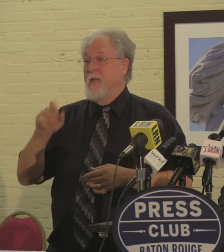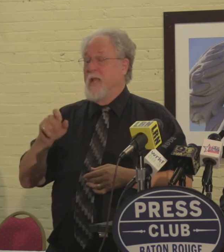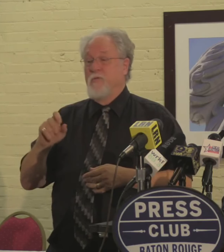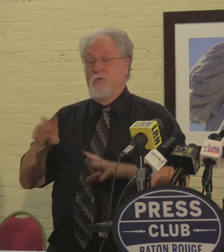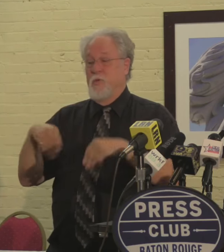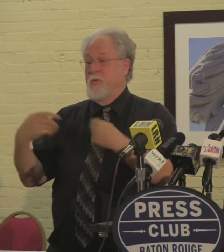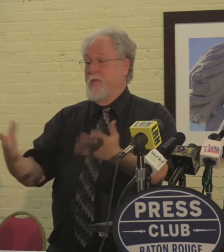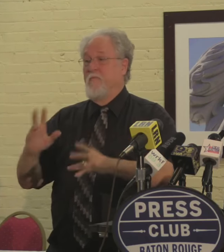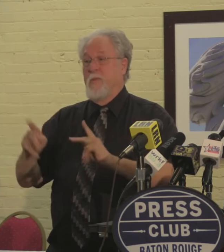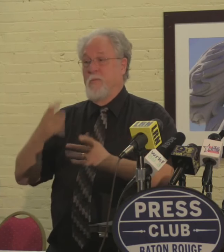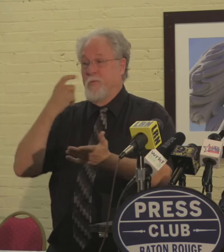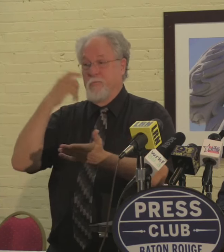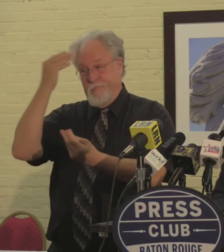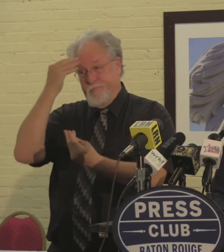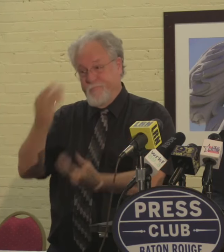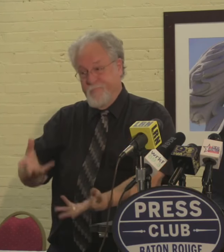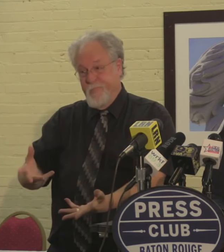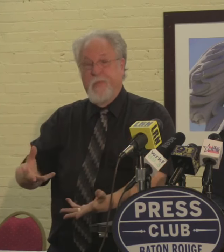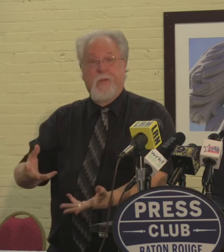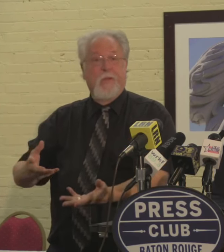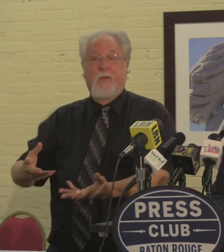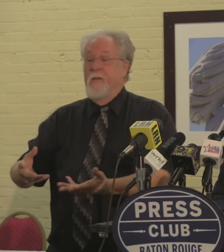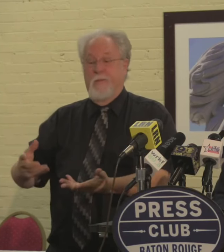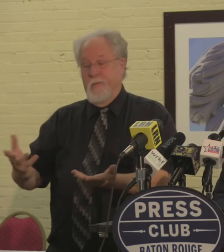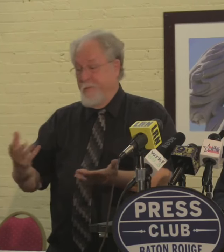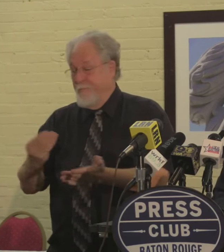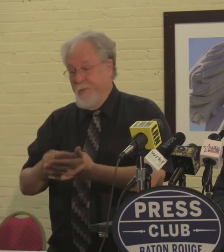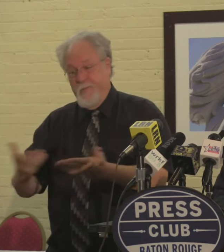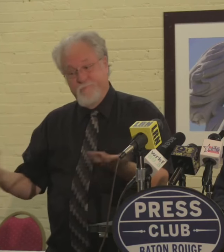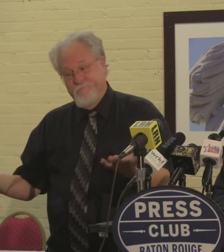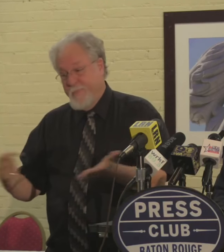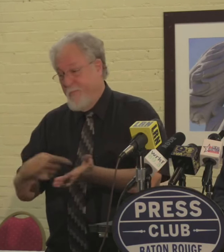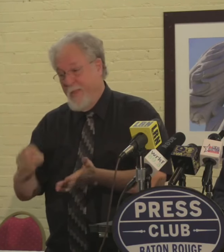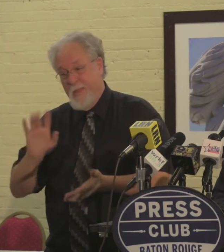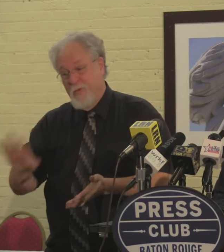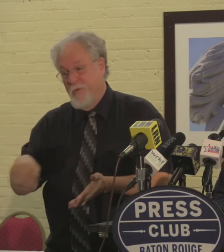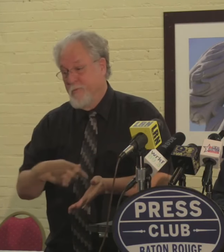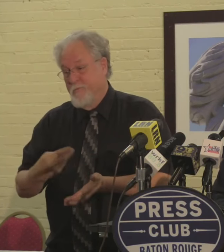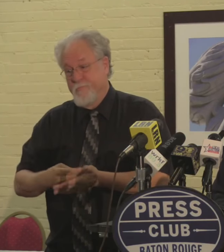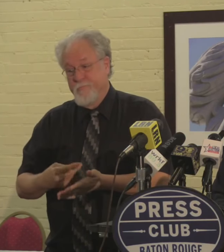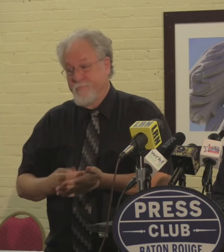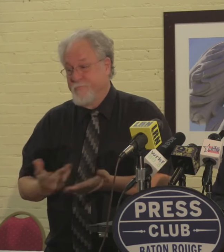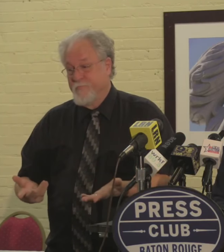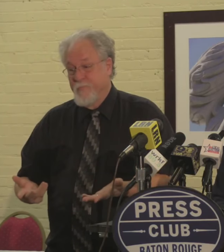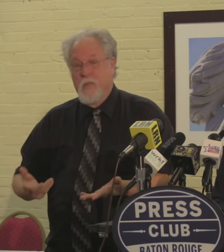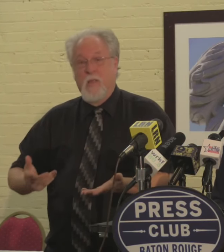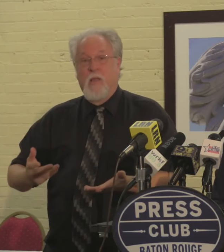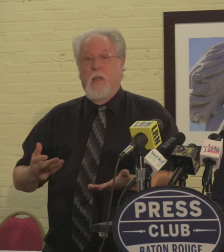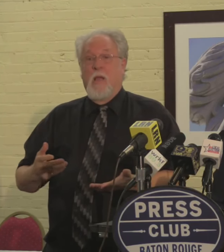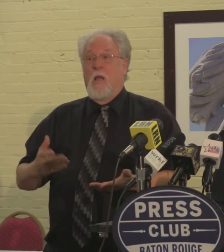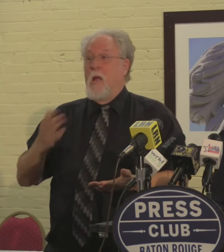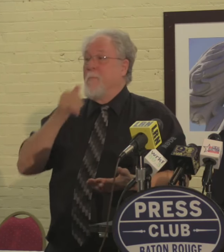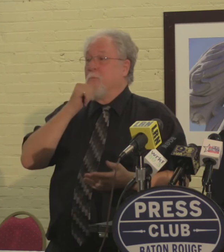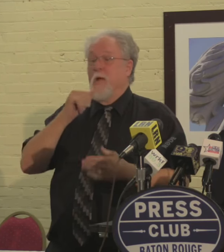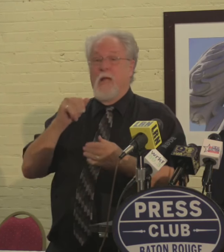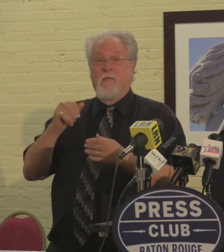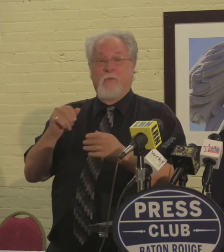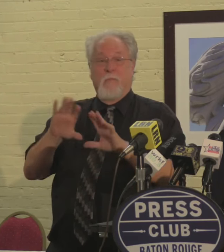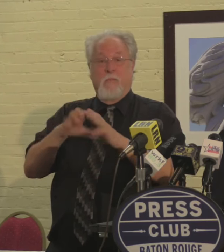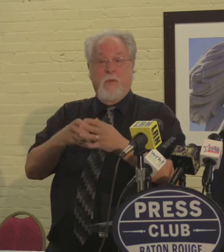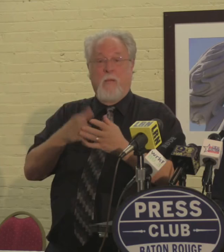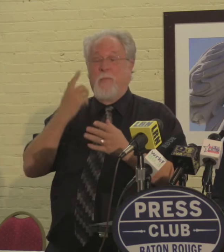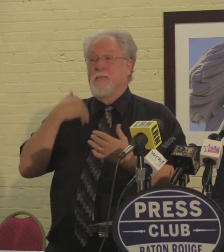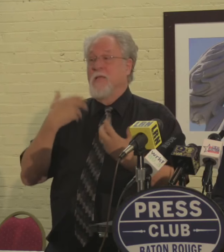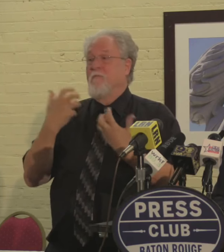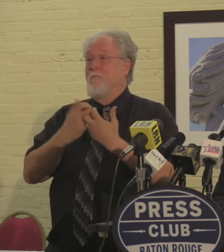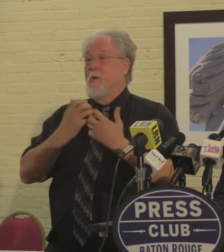people notice that you won't have the money to pay their salary. And why the private sector too? Because we have